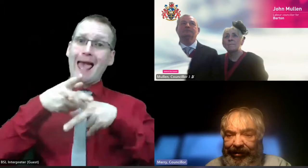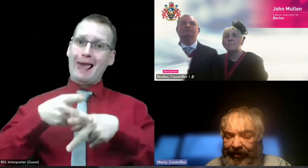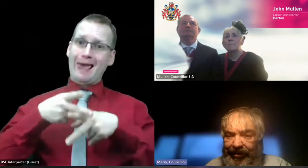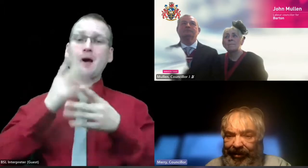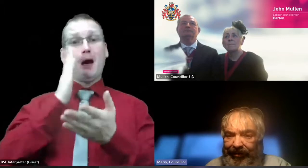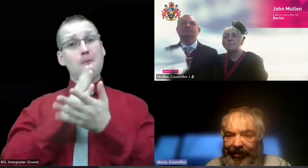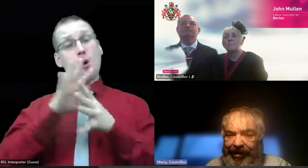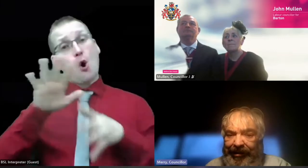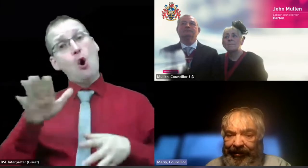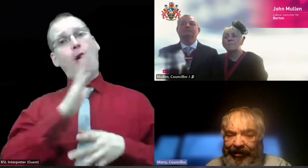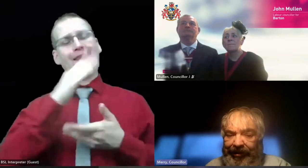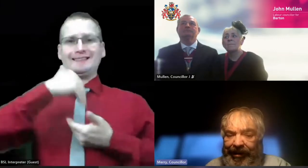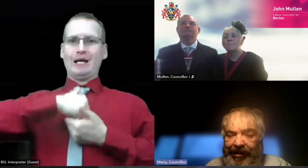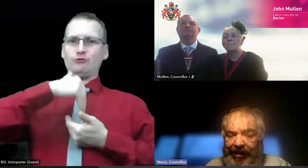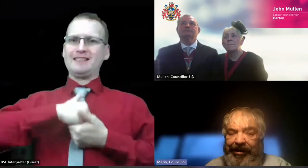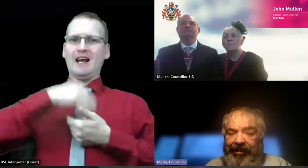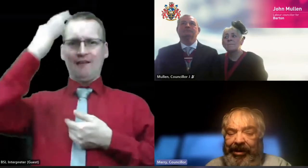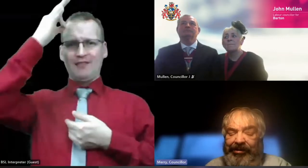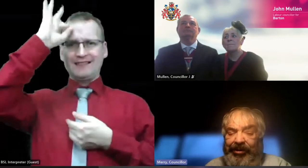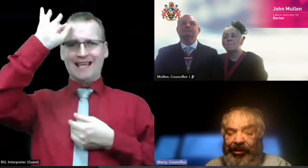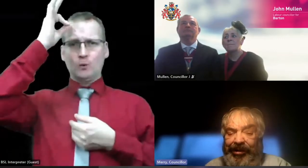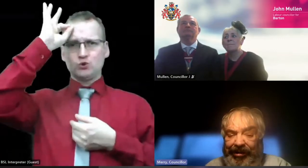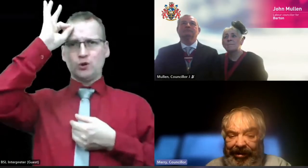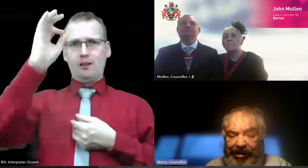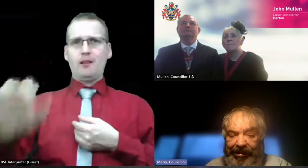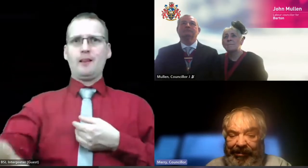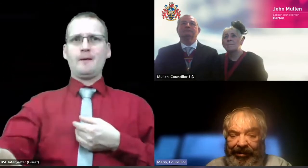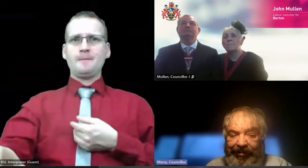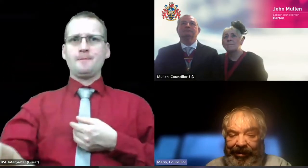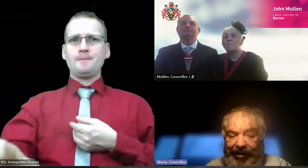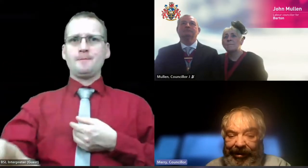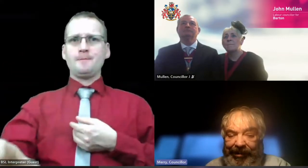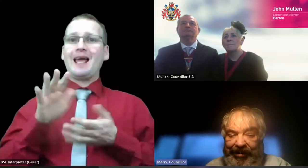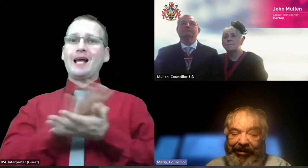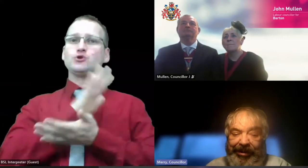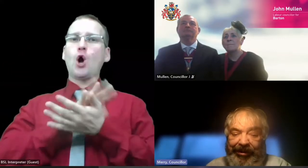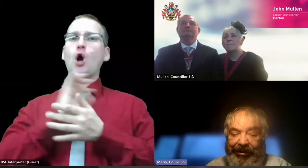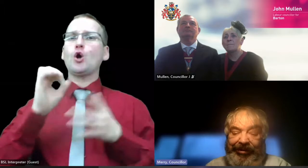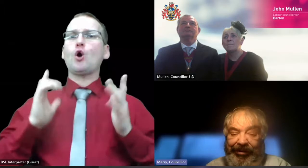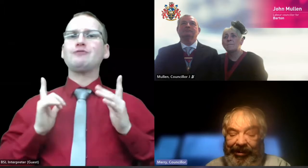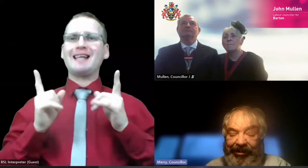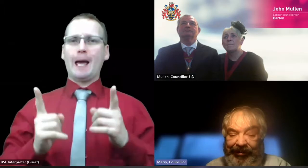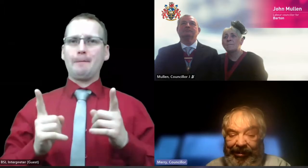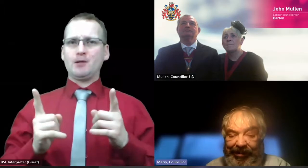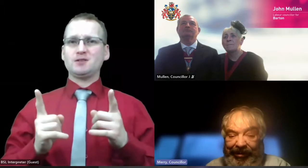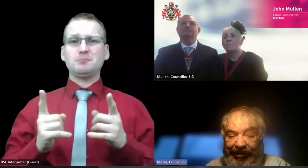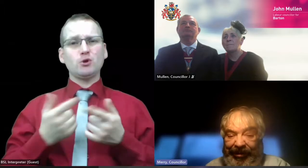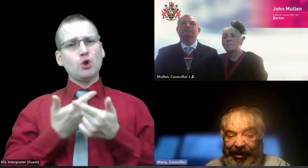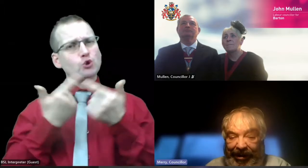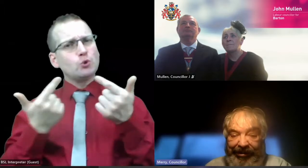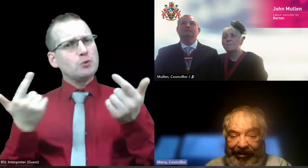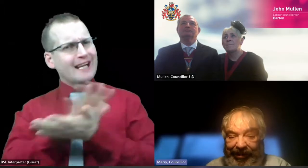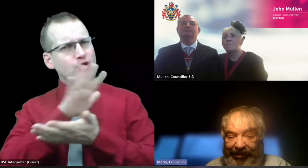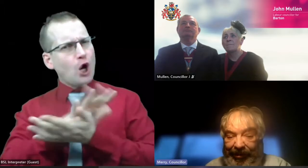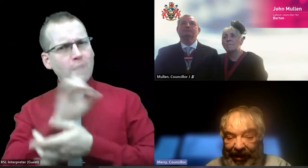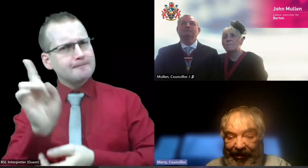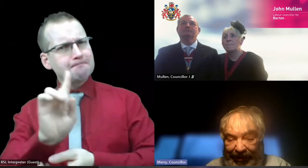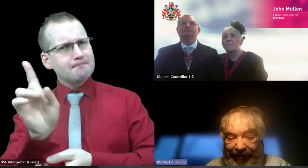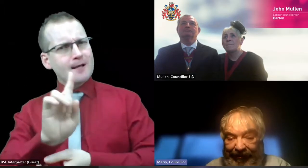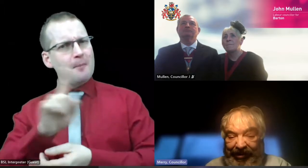for the integrity of this council. Enjoy your retirement, although not too much of it, because I shall